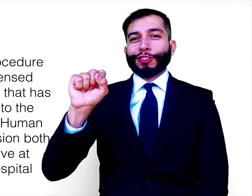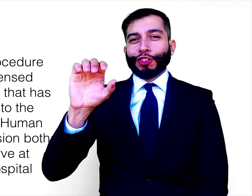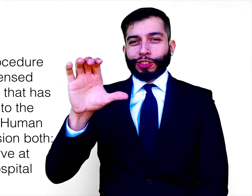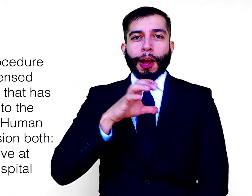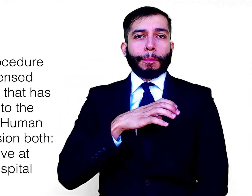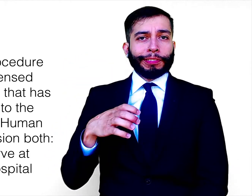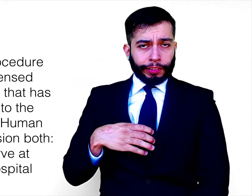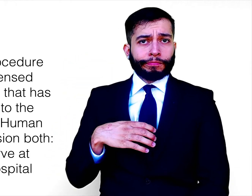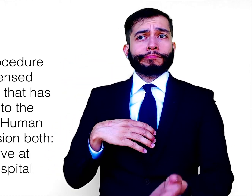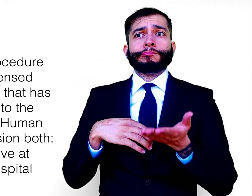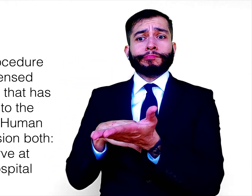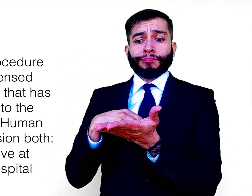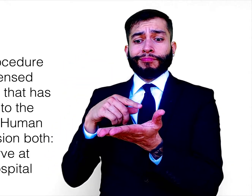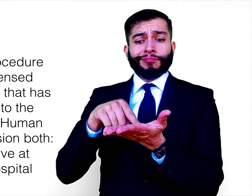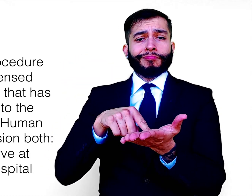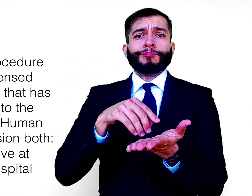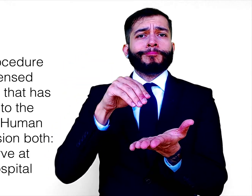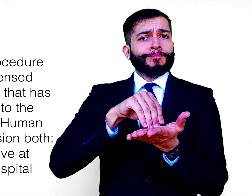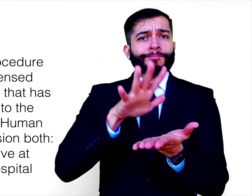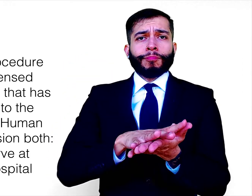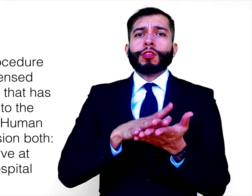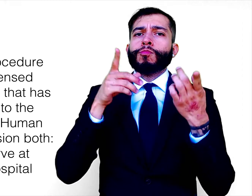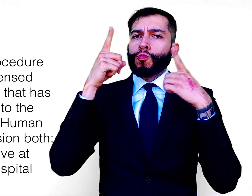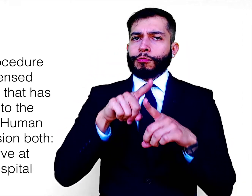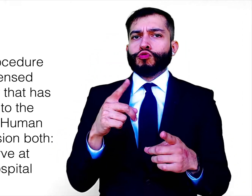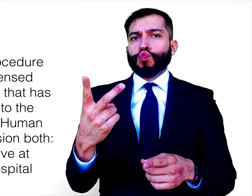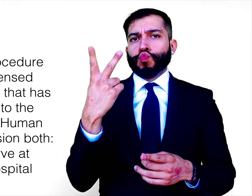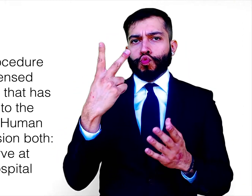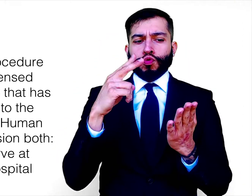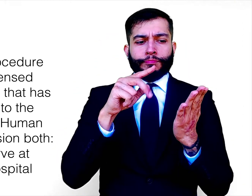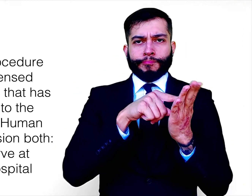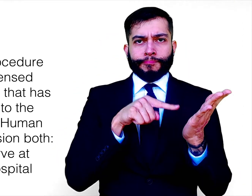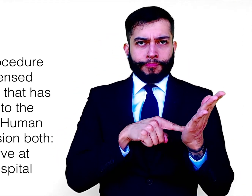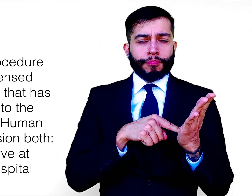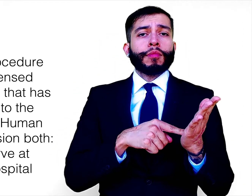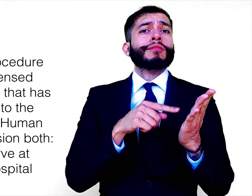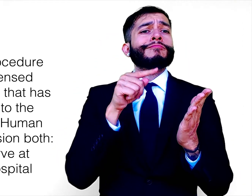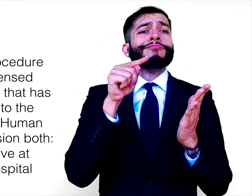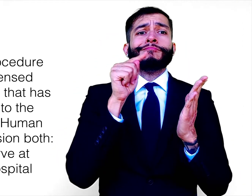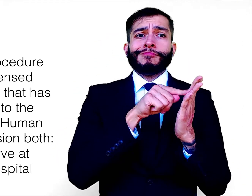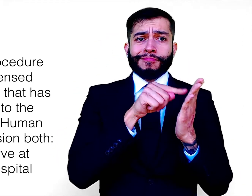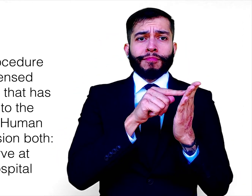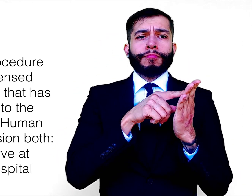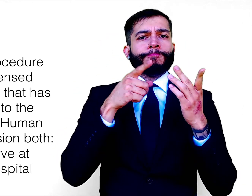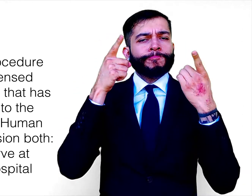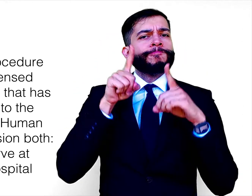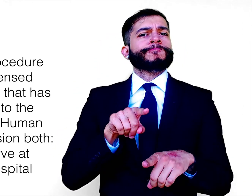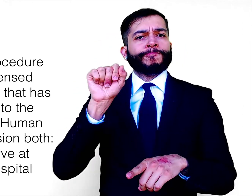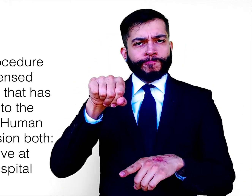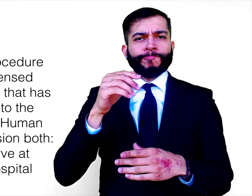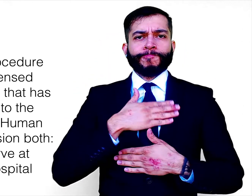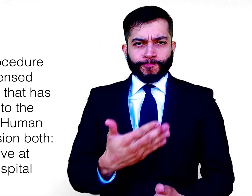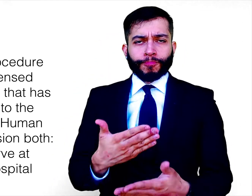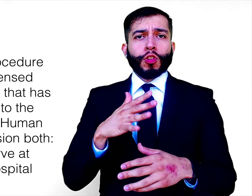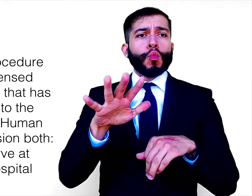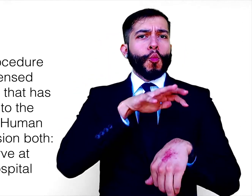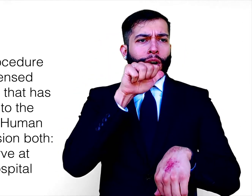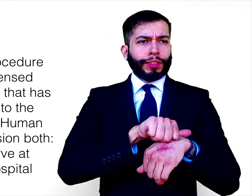hospital capacity for treatment of COVID-19 patients, accounting for the range of clinical severity